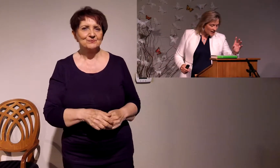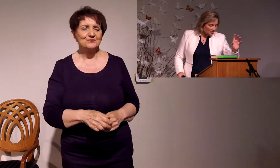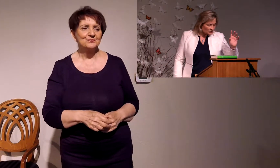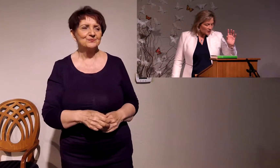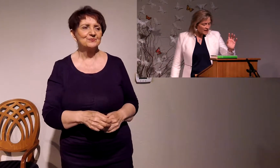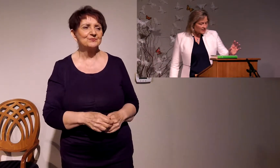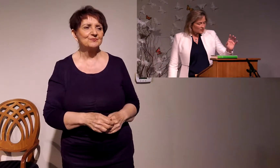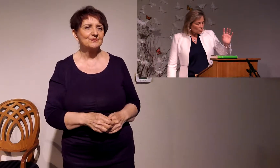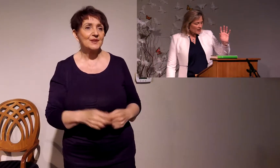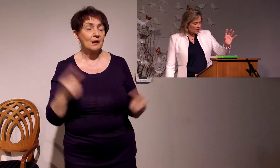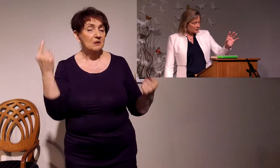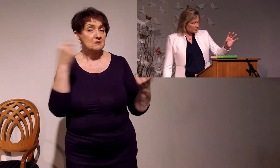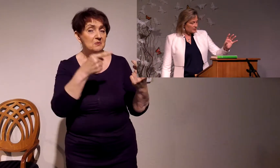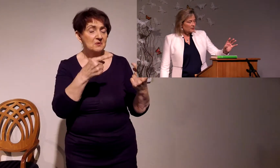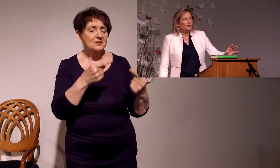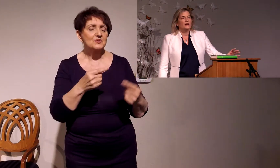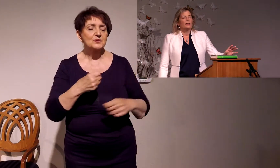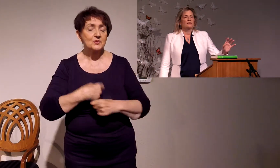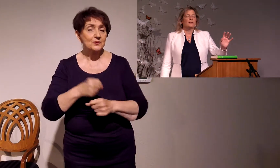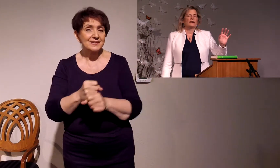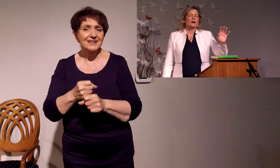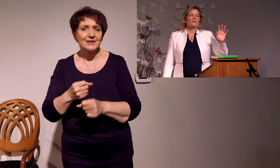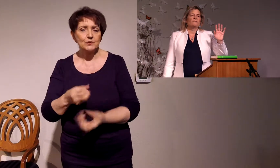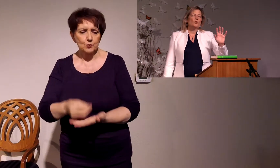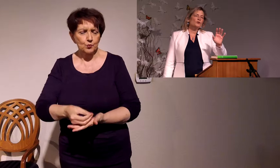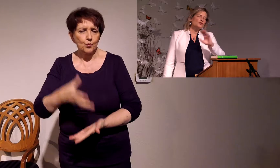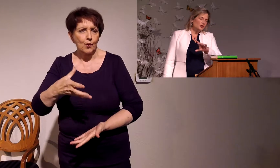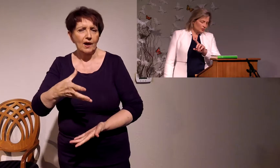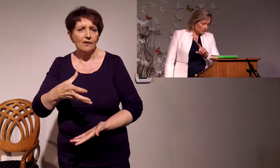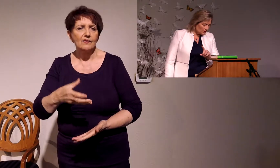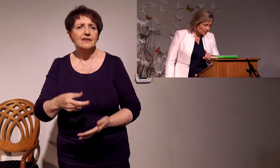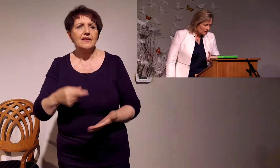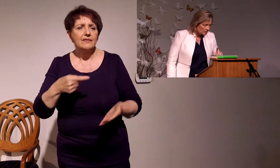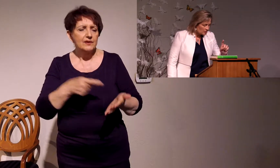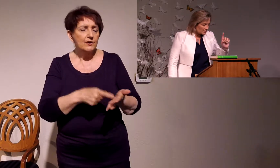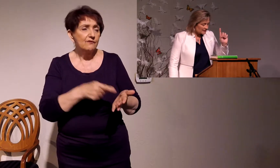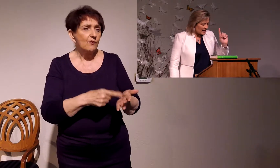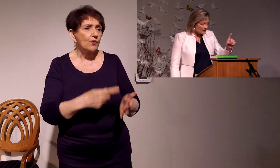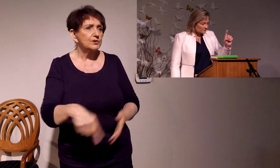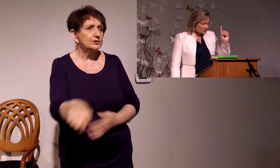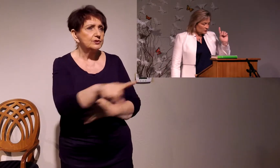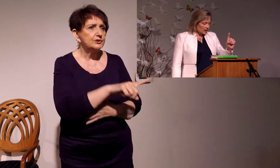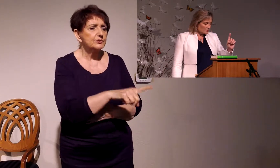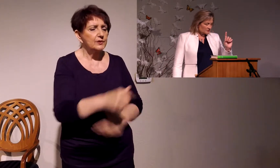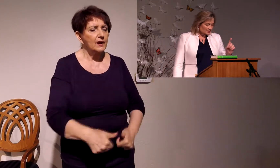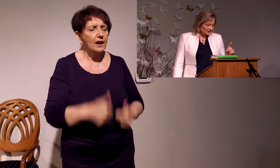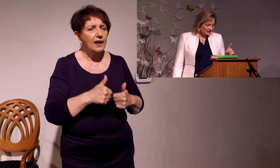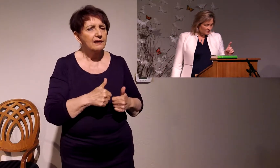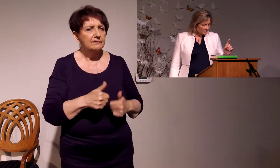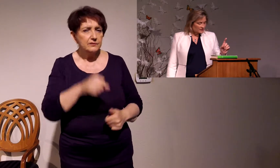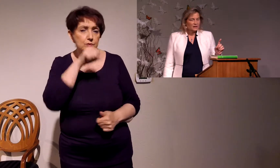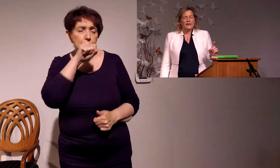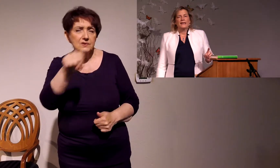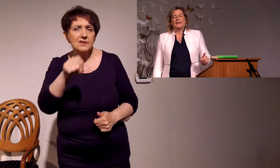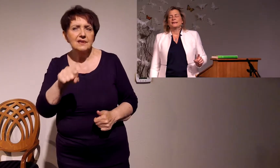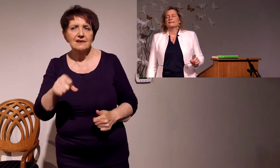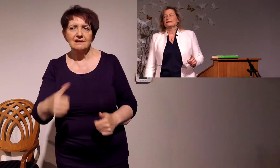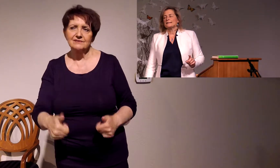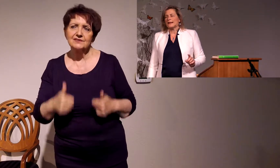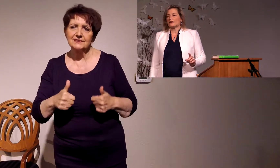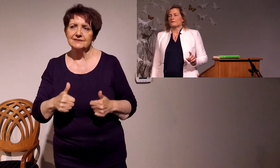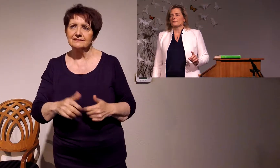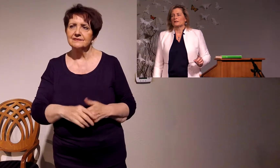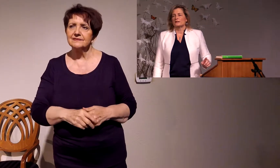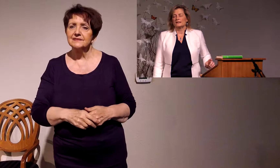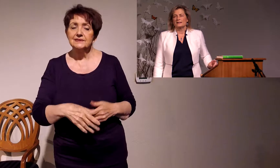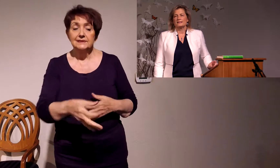it's about creating the wealth that affords you the life you love to live